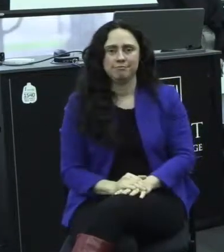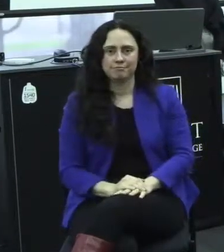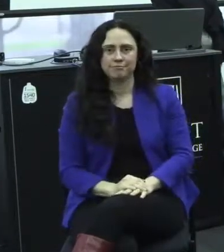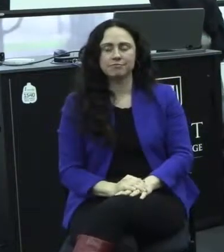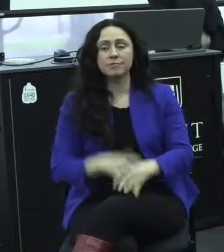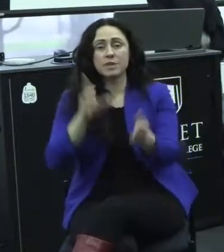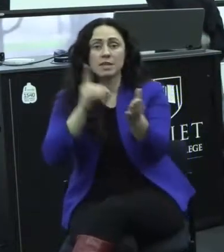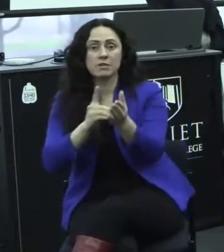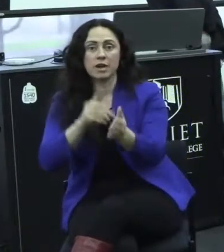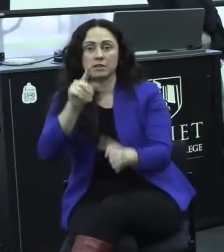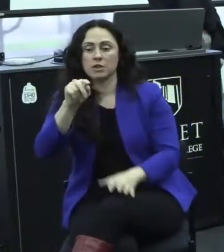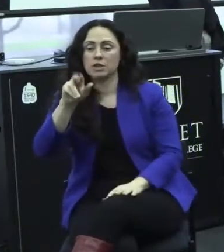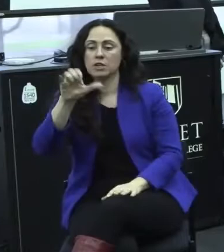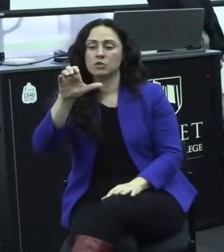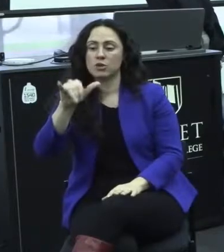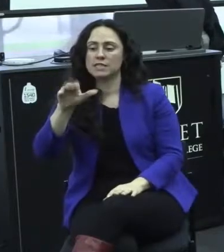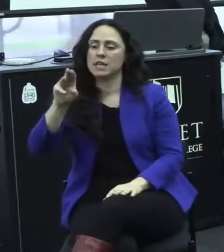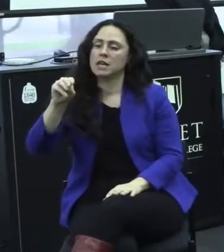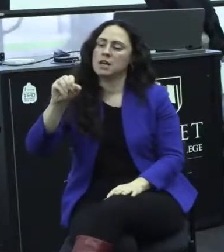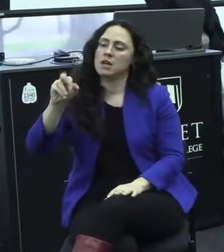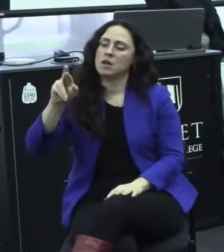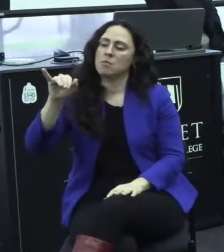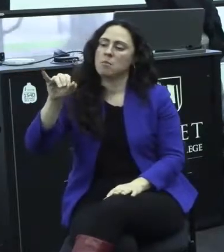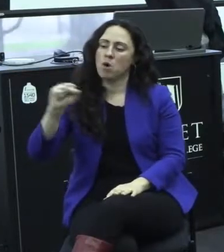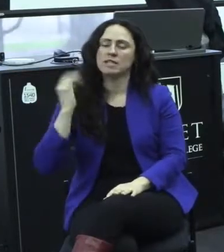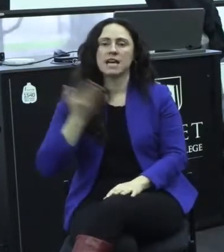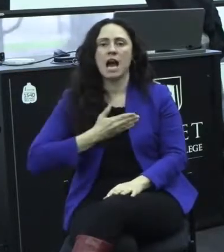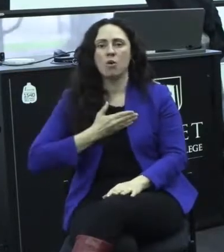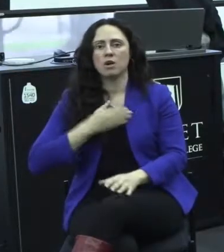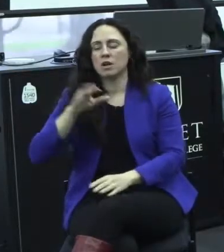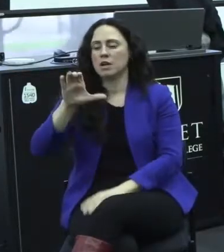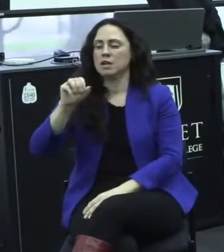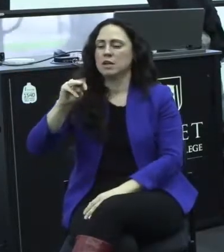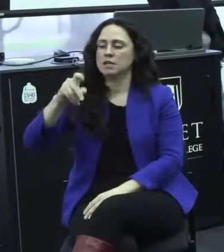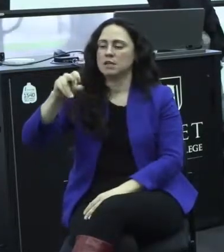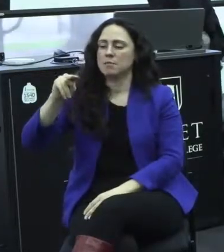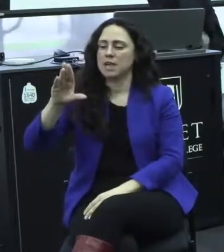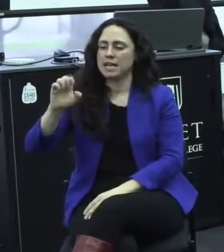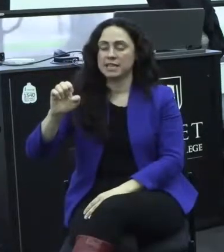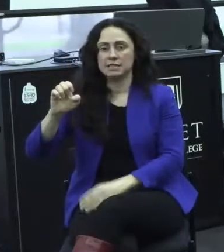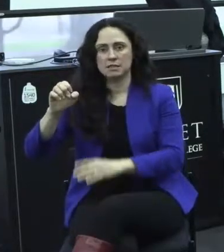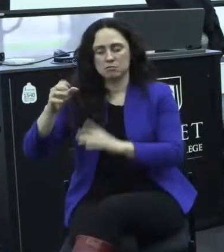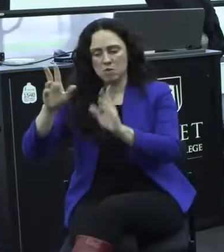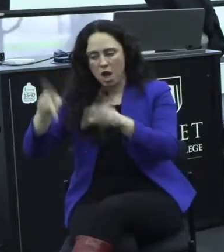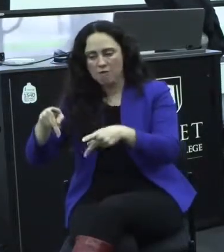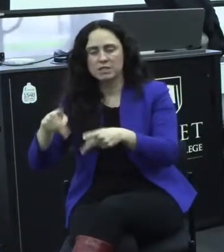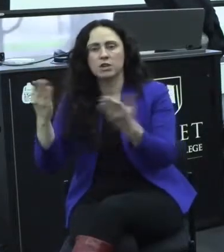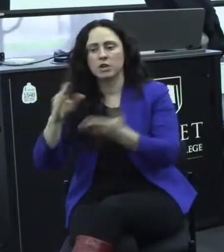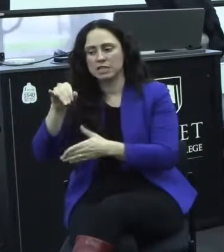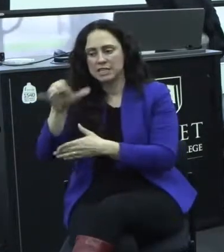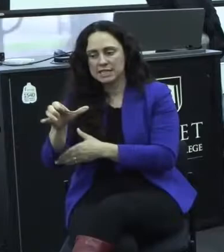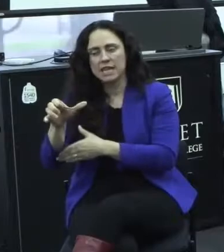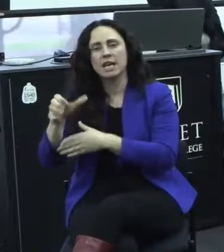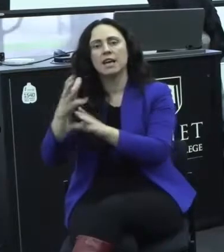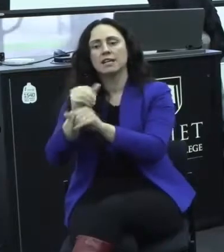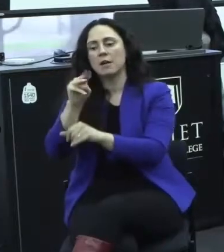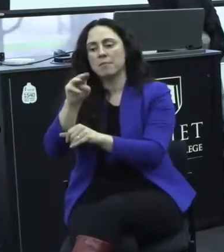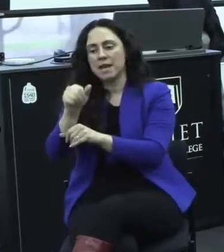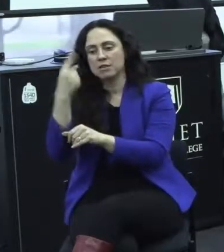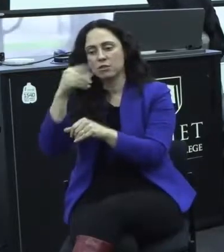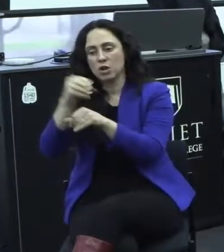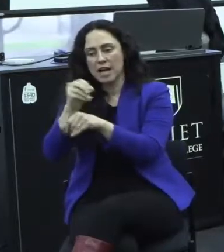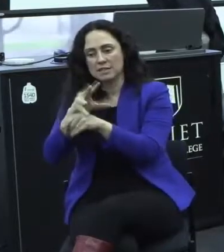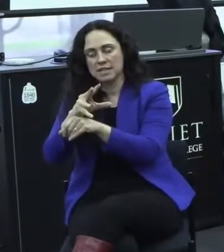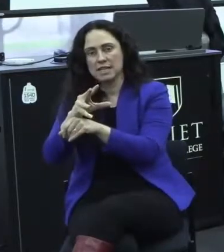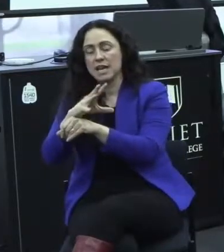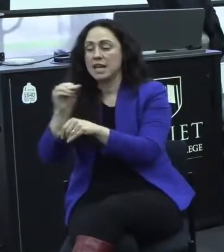Dr. Tracy Morris is our compliance officer at JJC since 2018. She earned her master's in counseling and doctorates in an